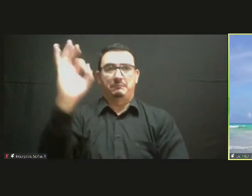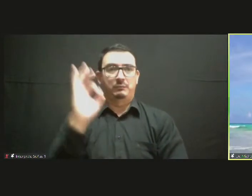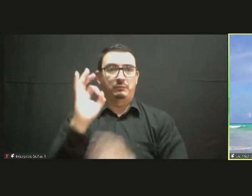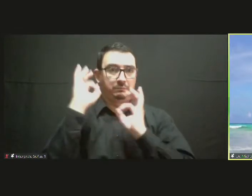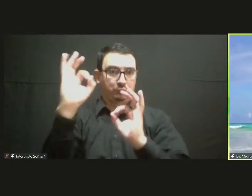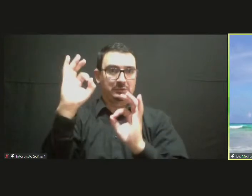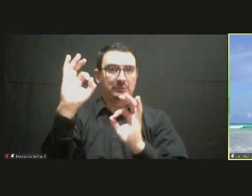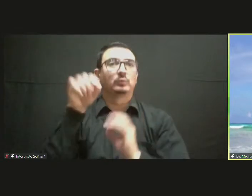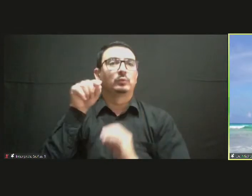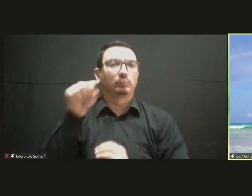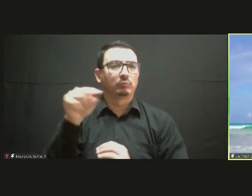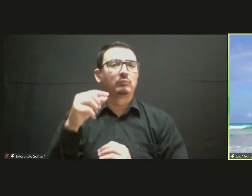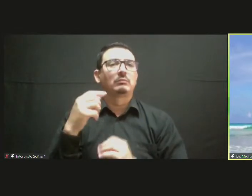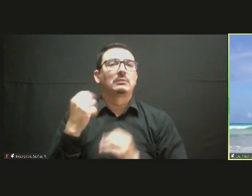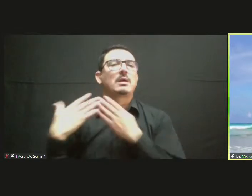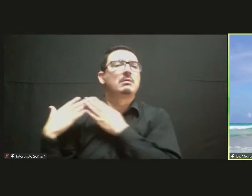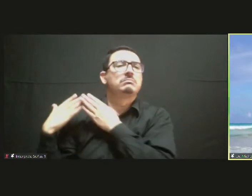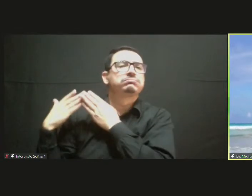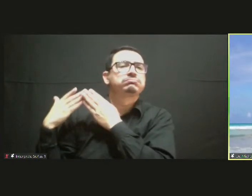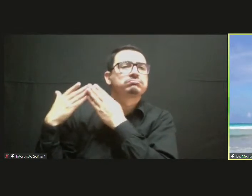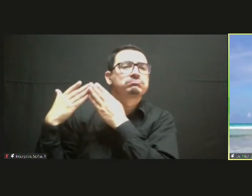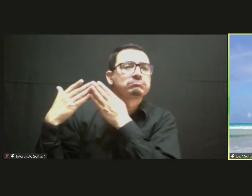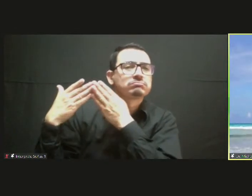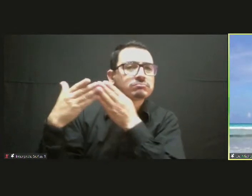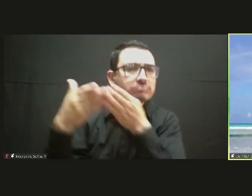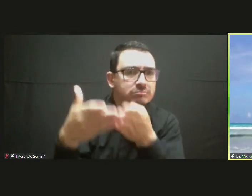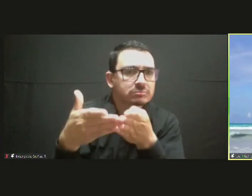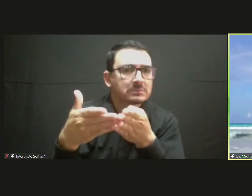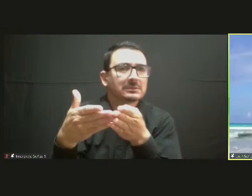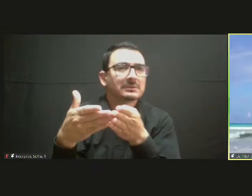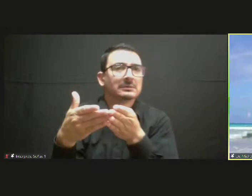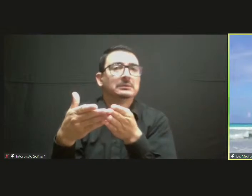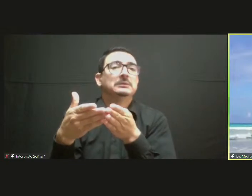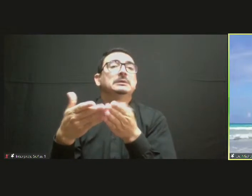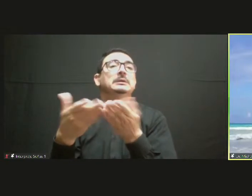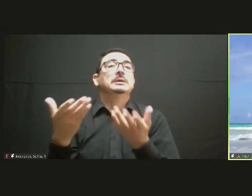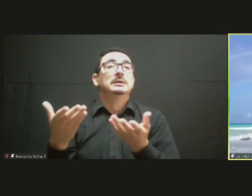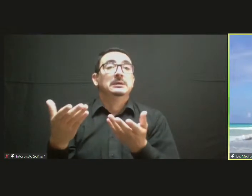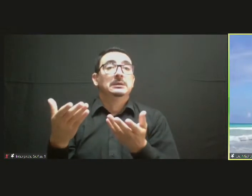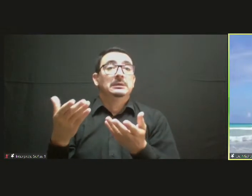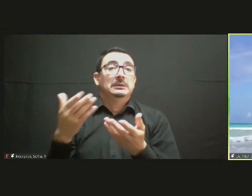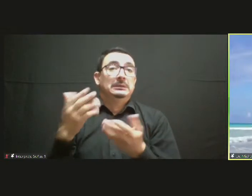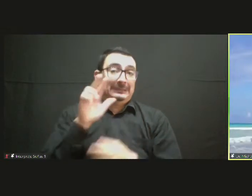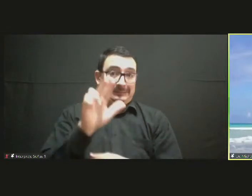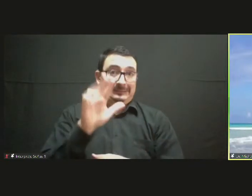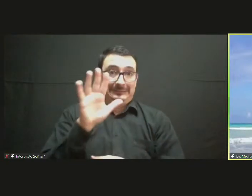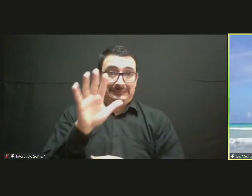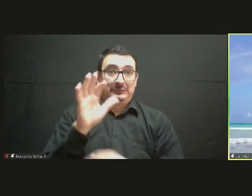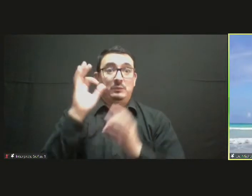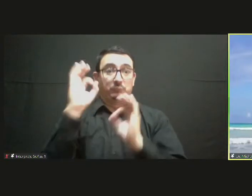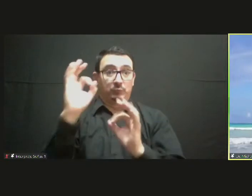This 35% is of the global cruise market.